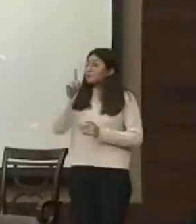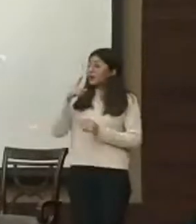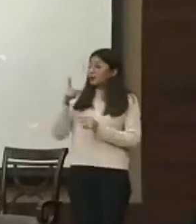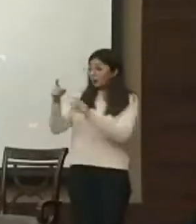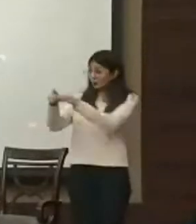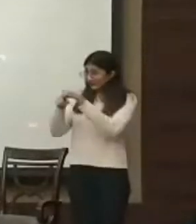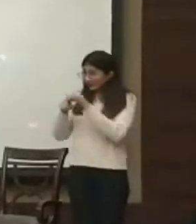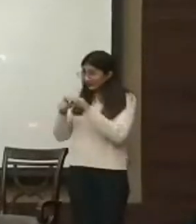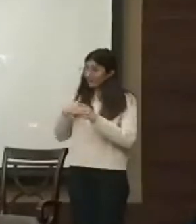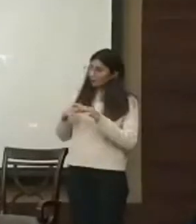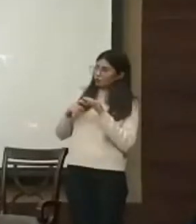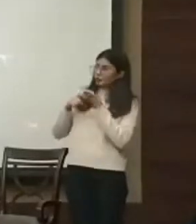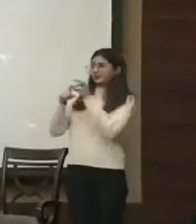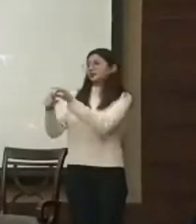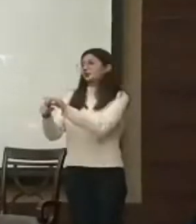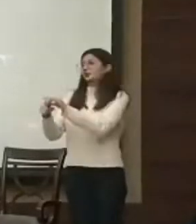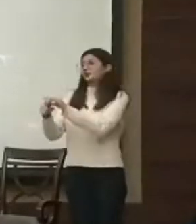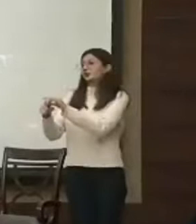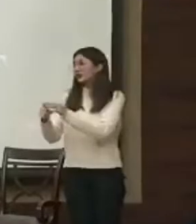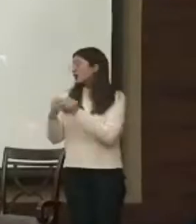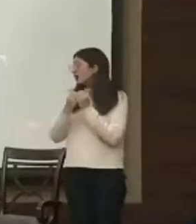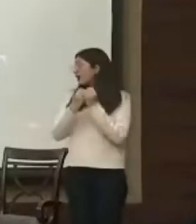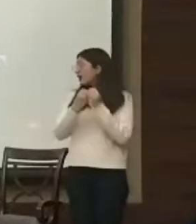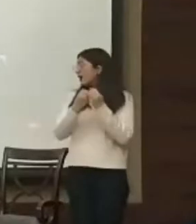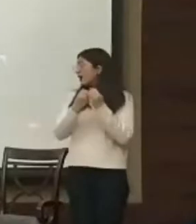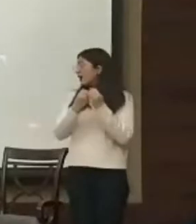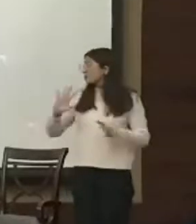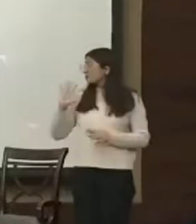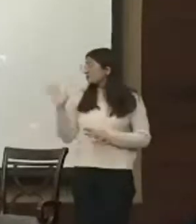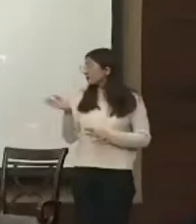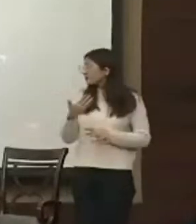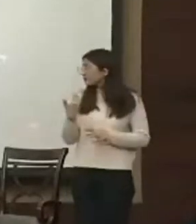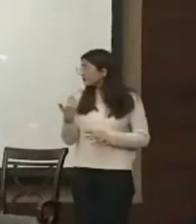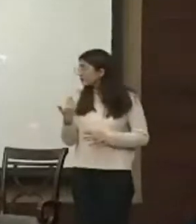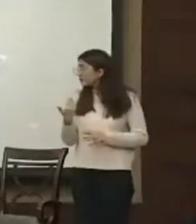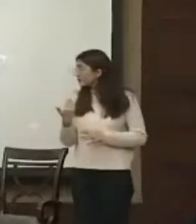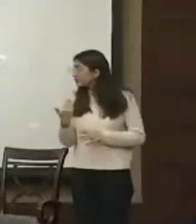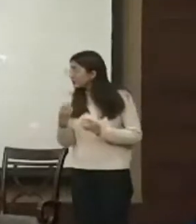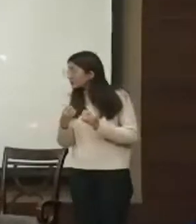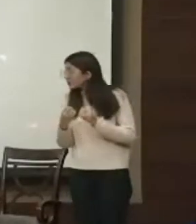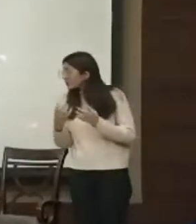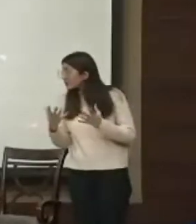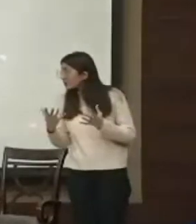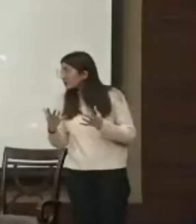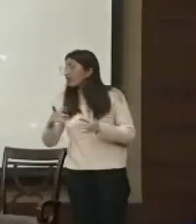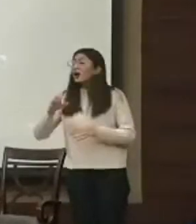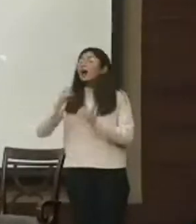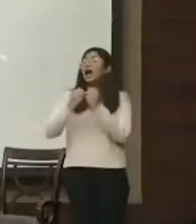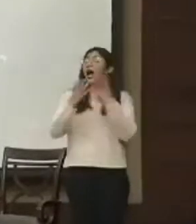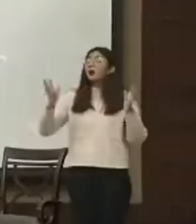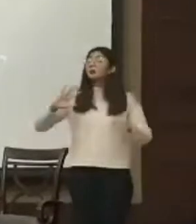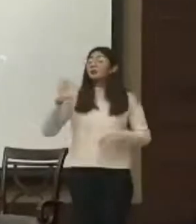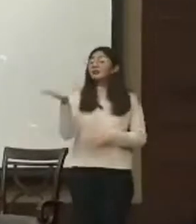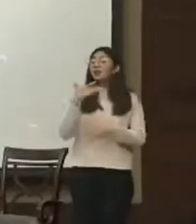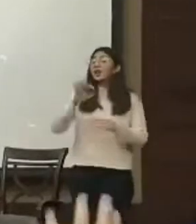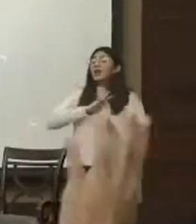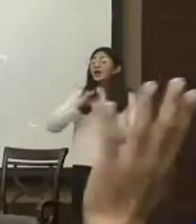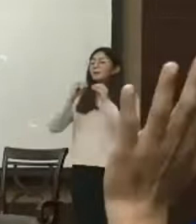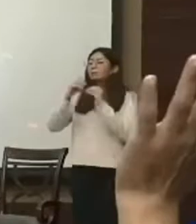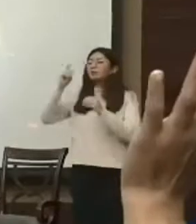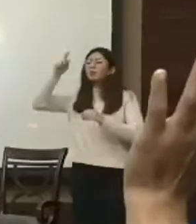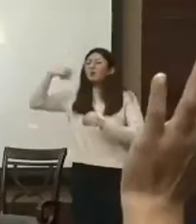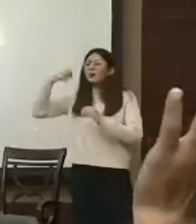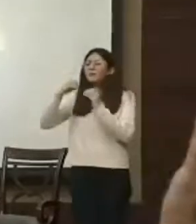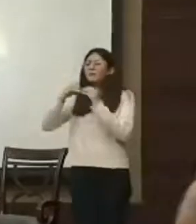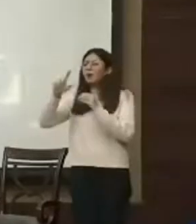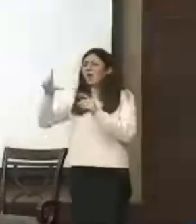question. How many of us are Bollywood fans here? Give me a cheer. How many are Bollywood fans? Bollywood